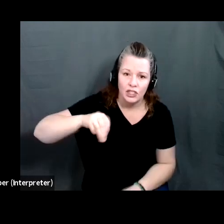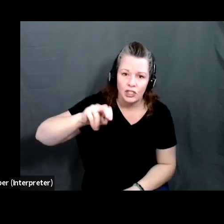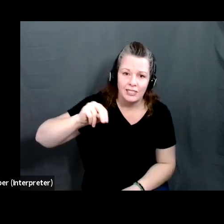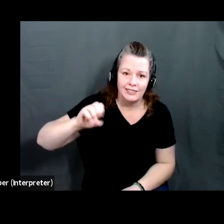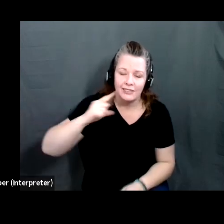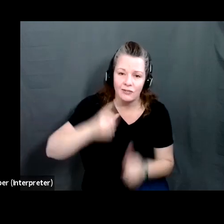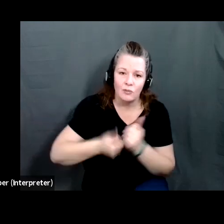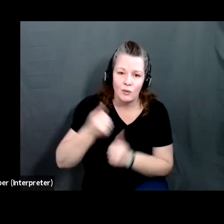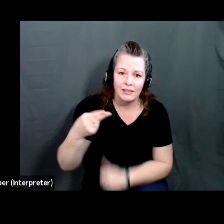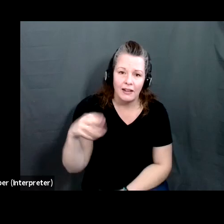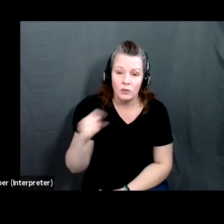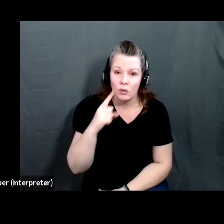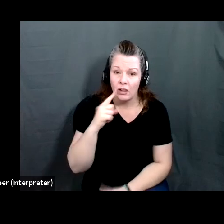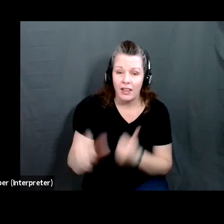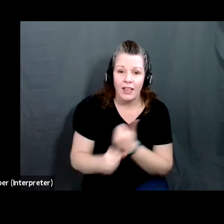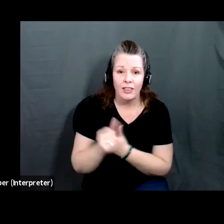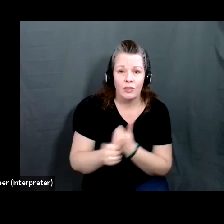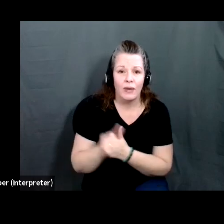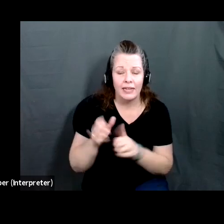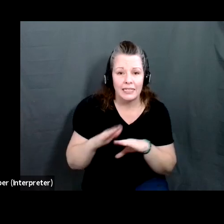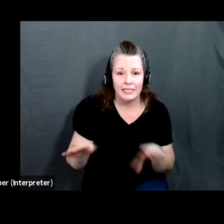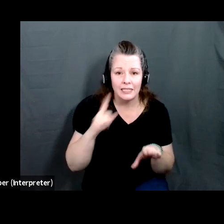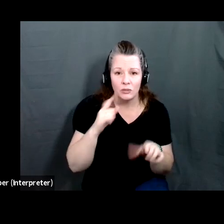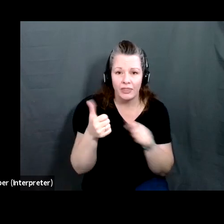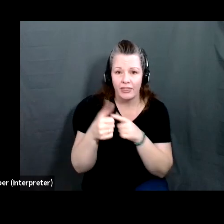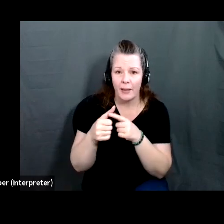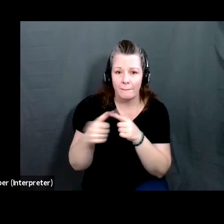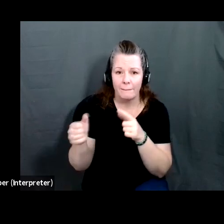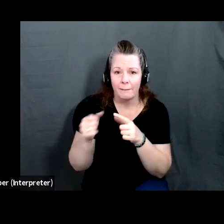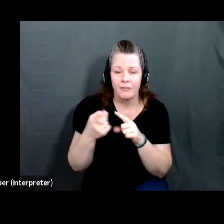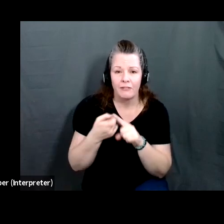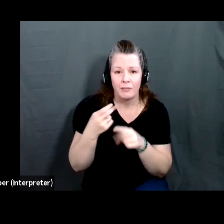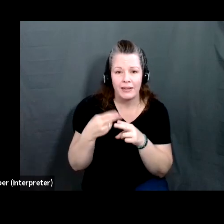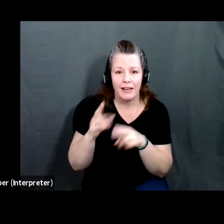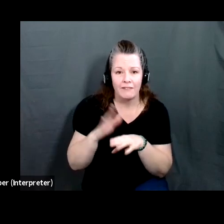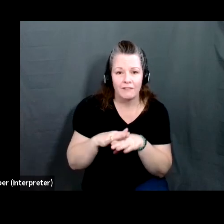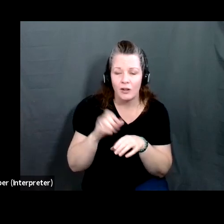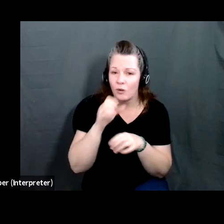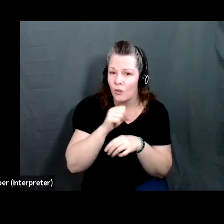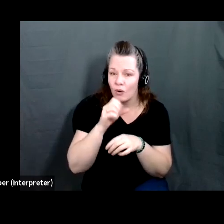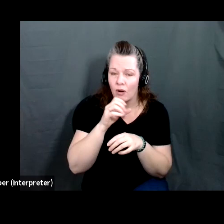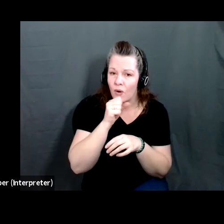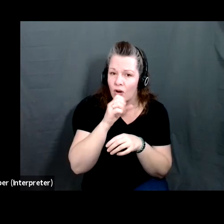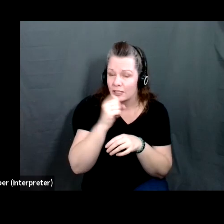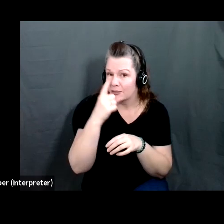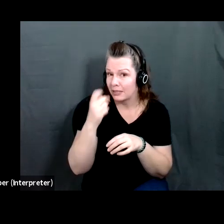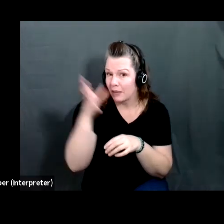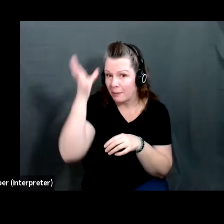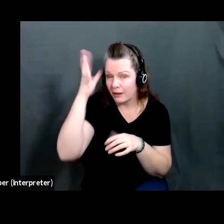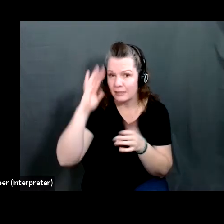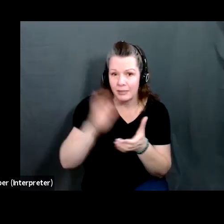by thumbing a knife across the skin of an orange because my parents believed even an ordinary man of